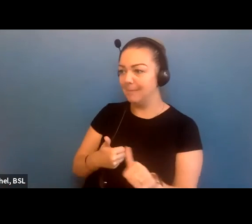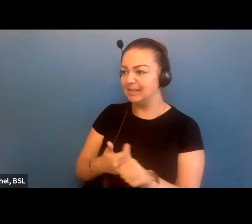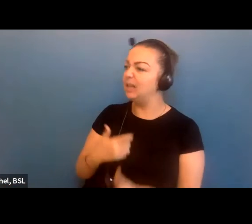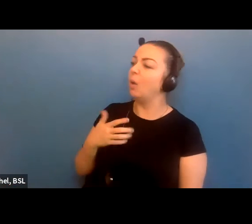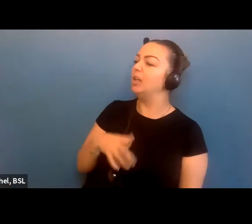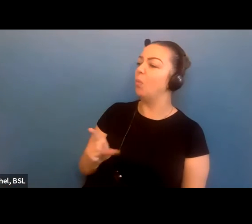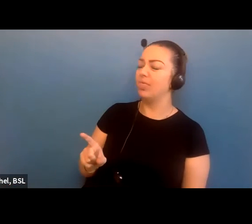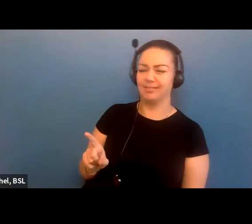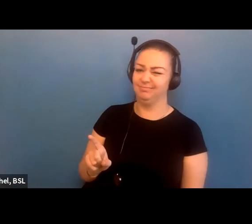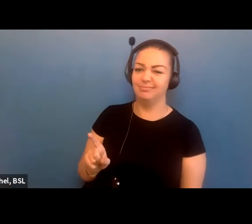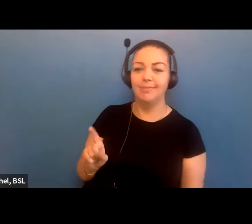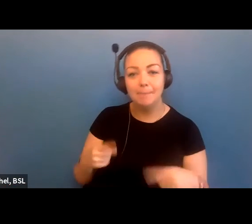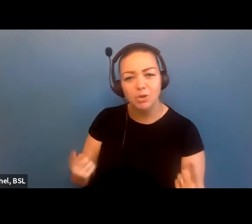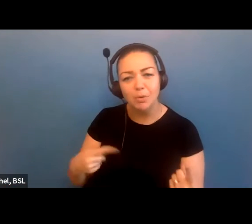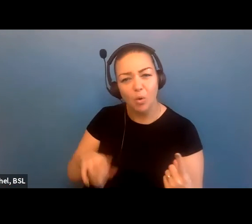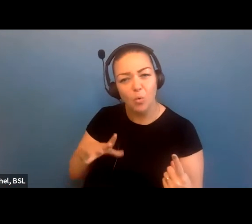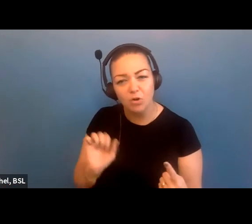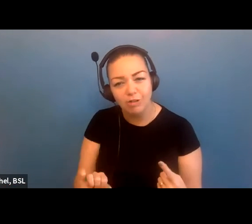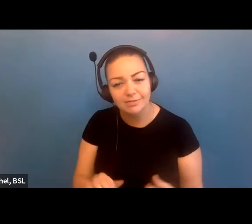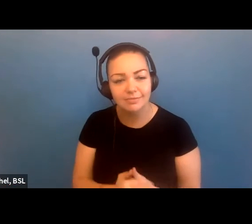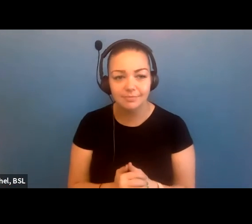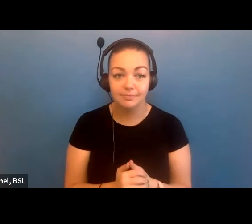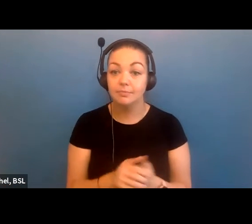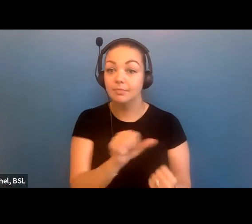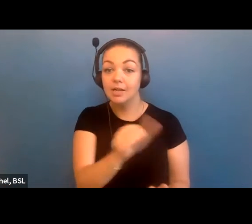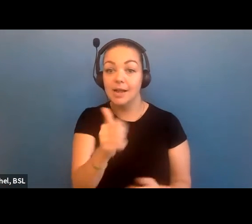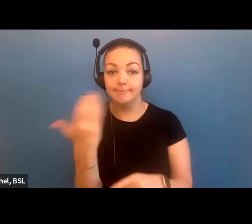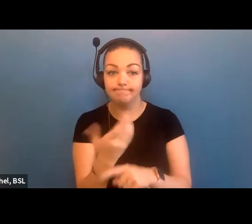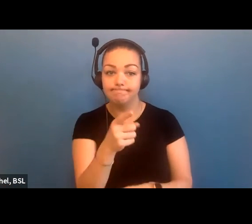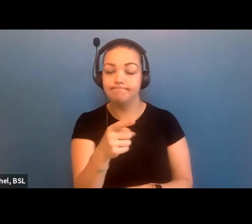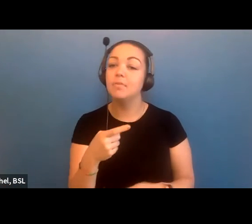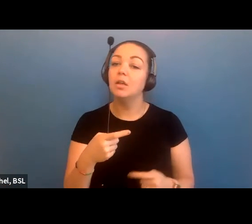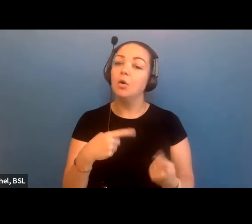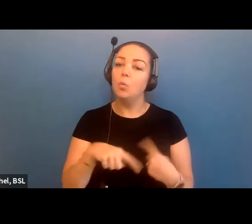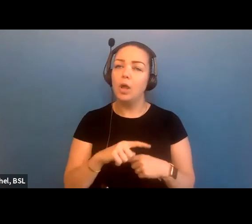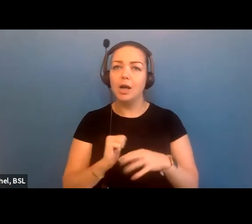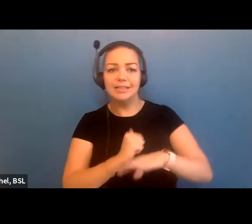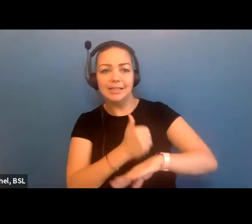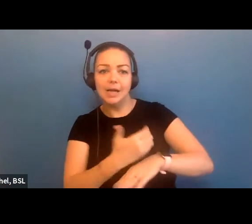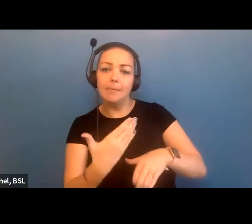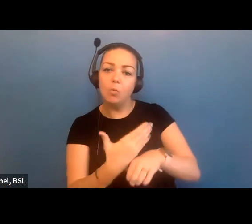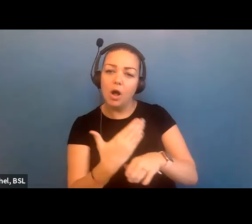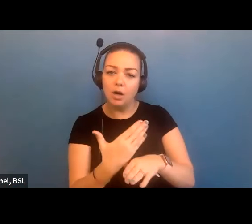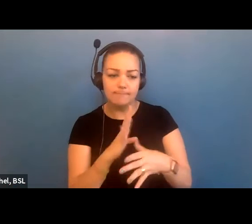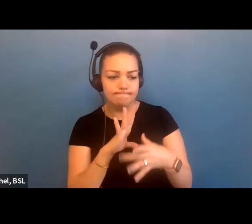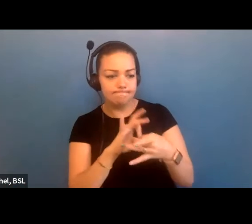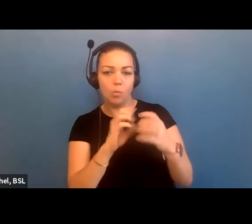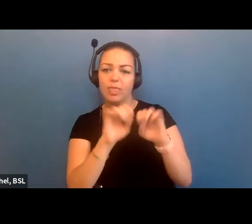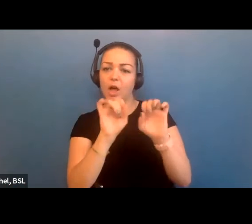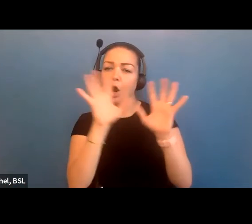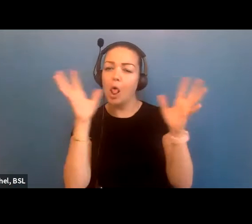I'd like to go into the next slide, please, which is about setting our work in the global context. We're now working